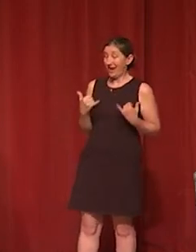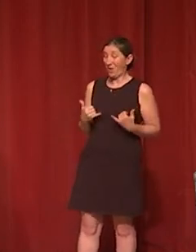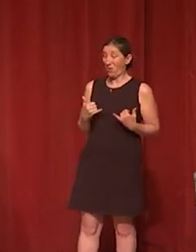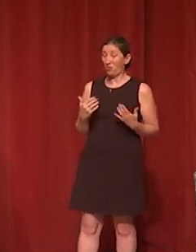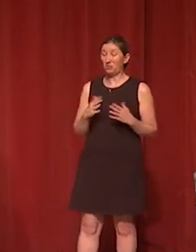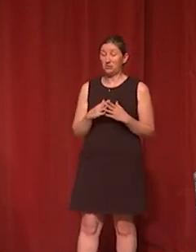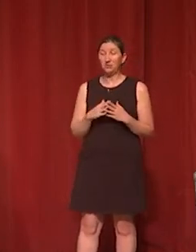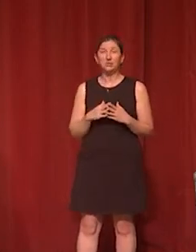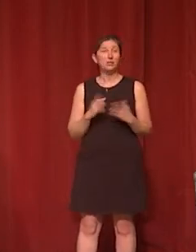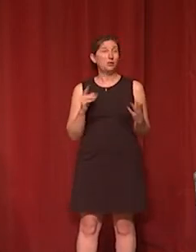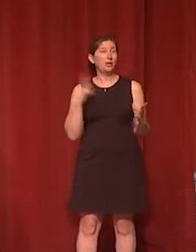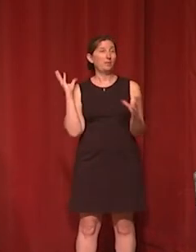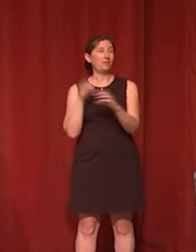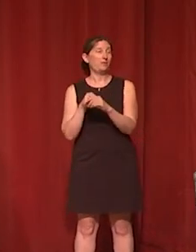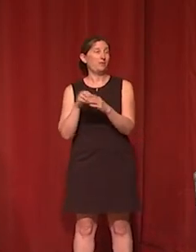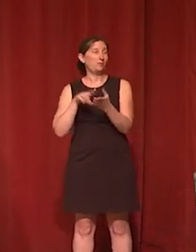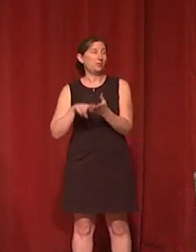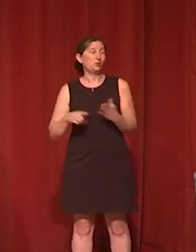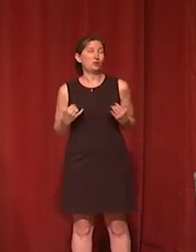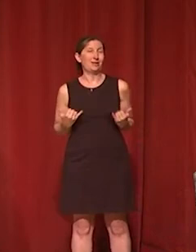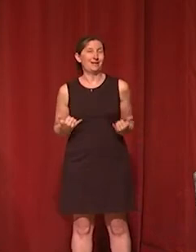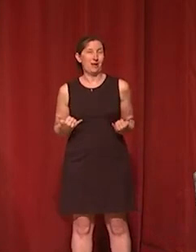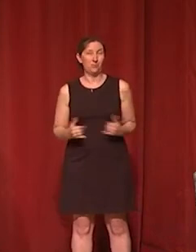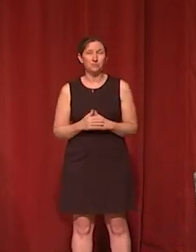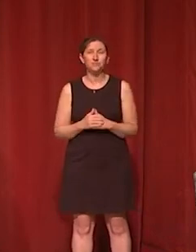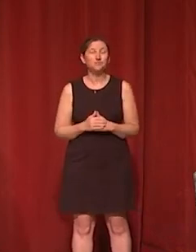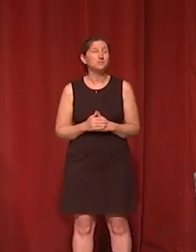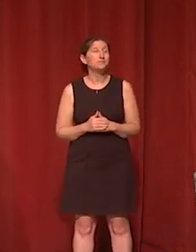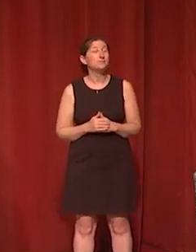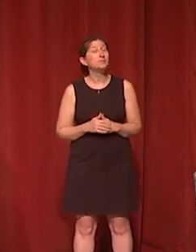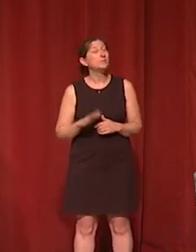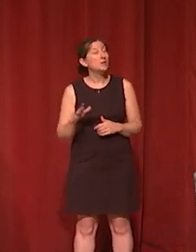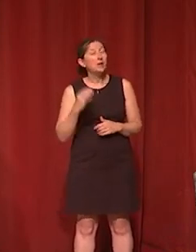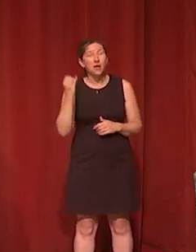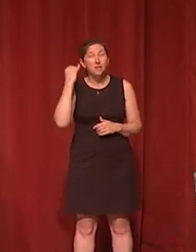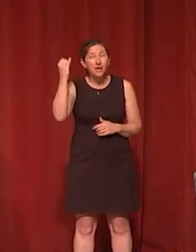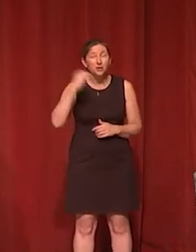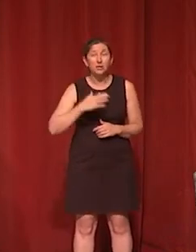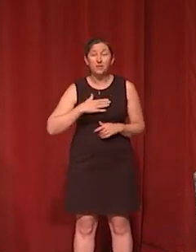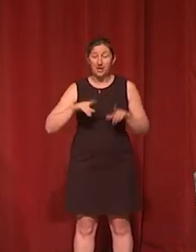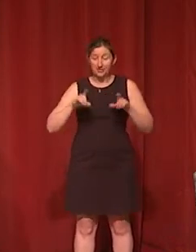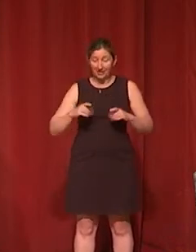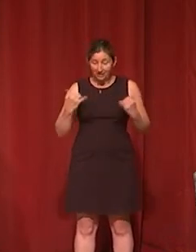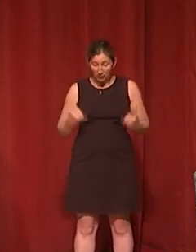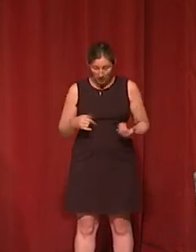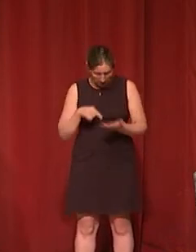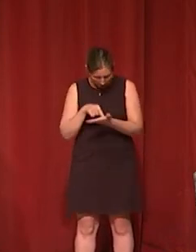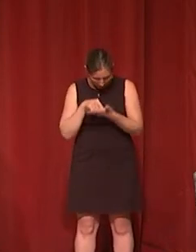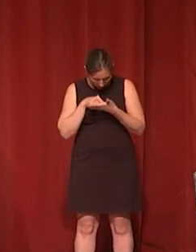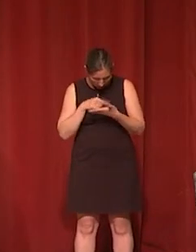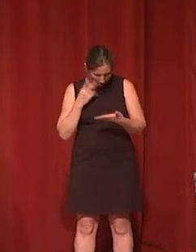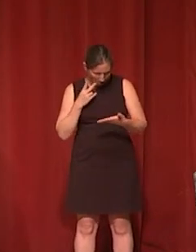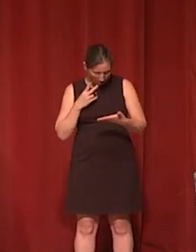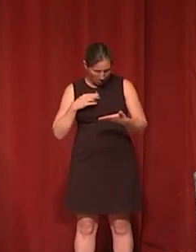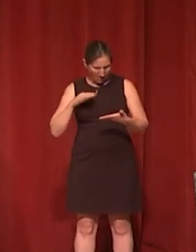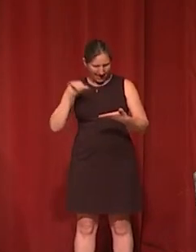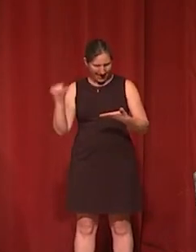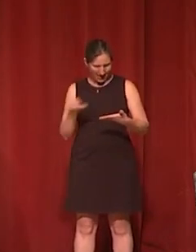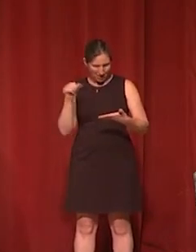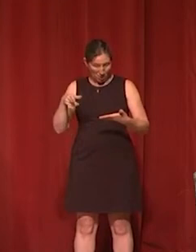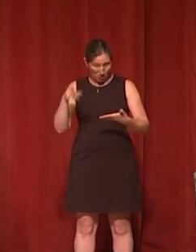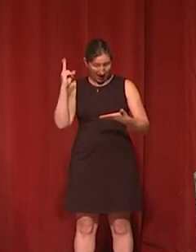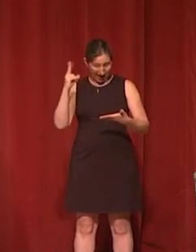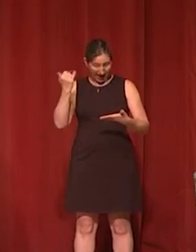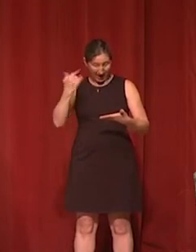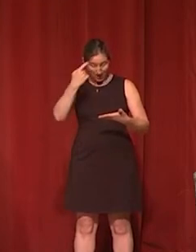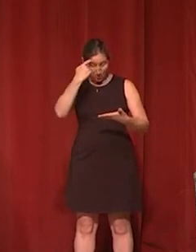with research is what you can do right now. If I got a test today and it showed that I had elevated amyloid in my brain, there's nothing I